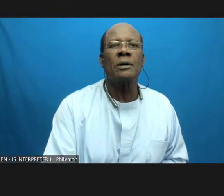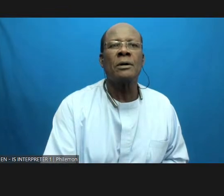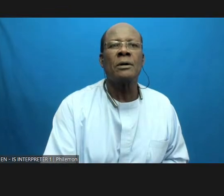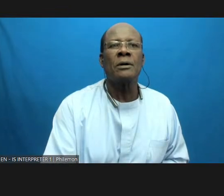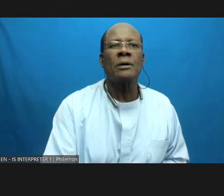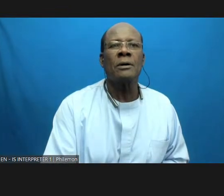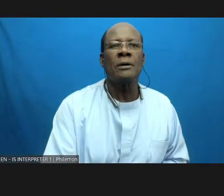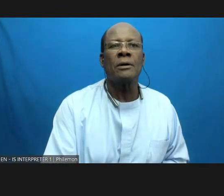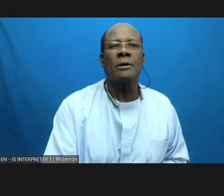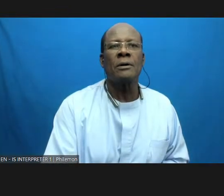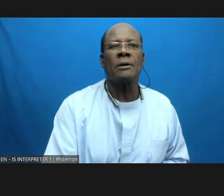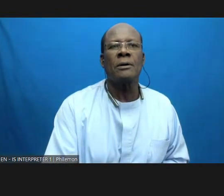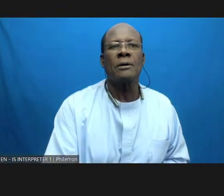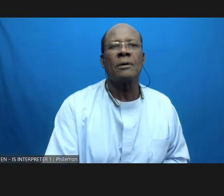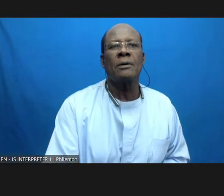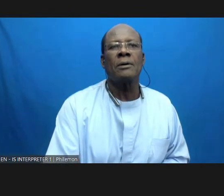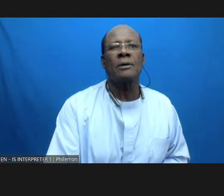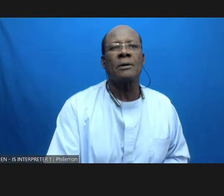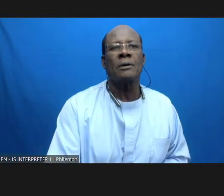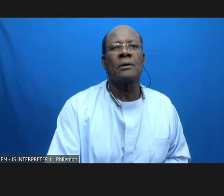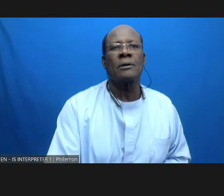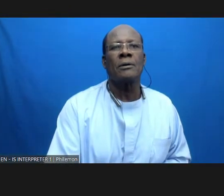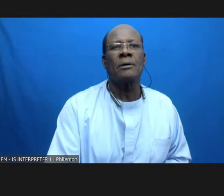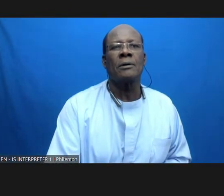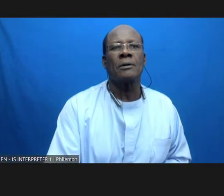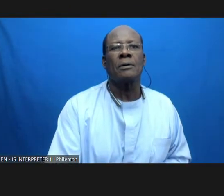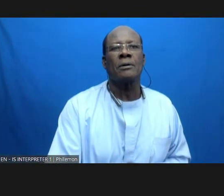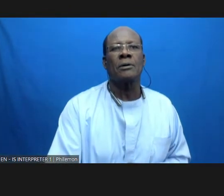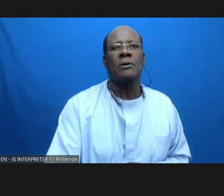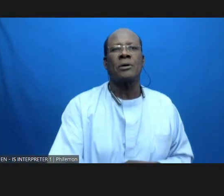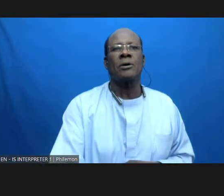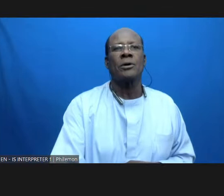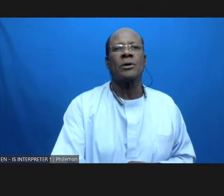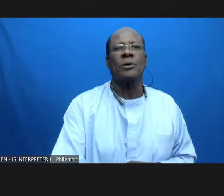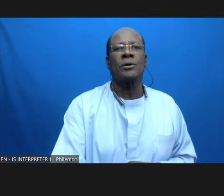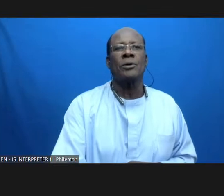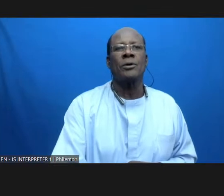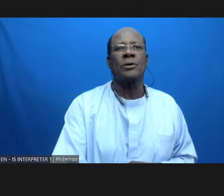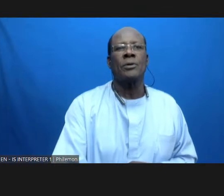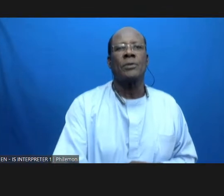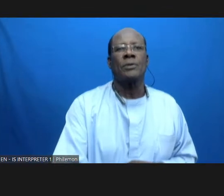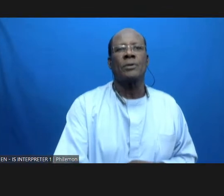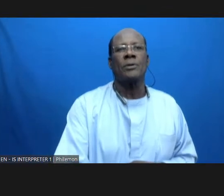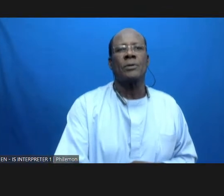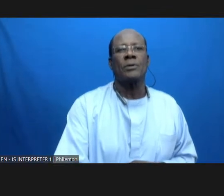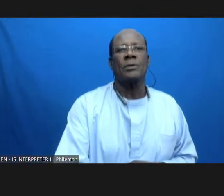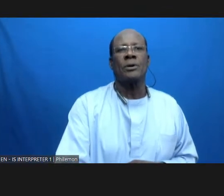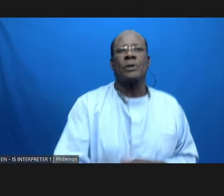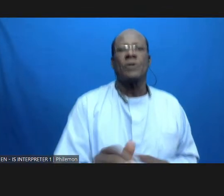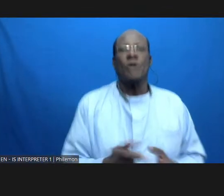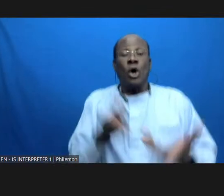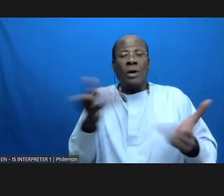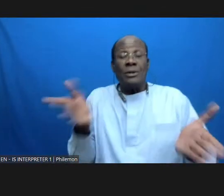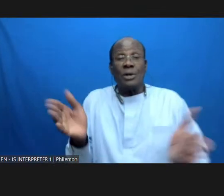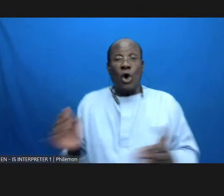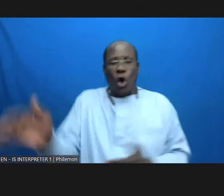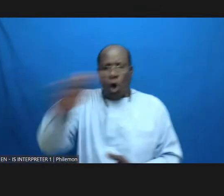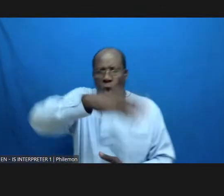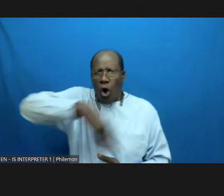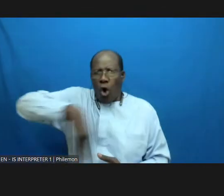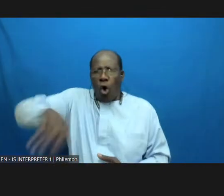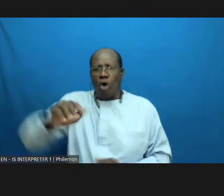There's a discussion also about the need to bring all the relevant stakeholders together and have a joint